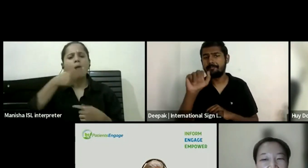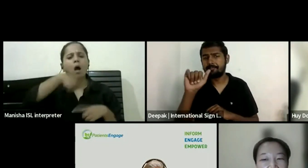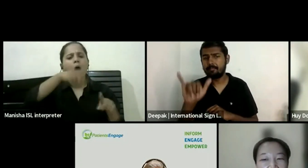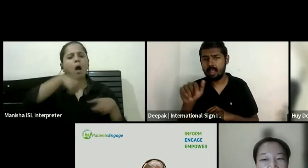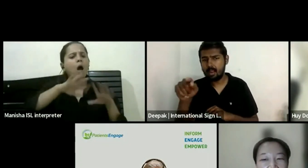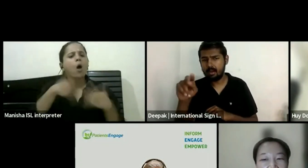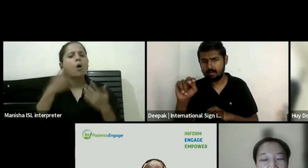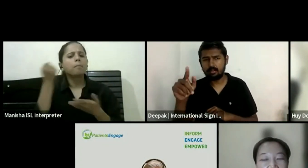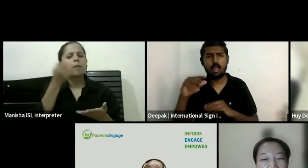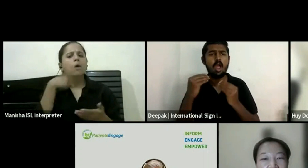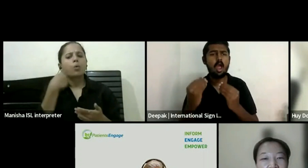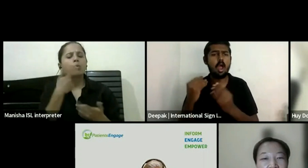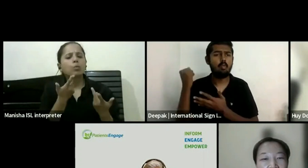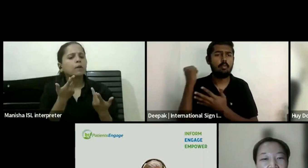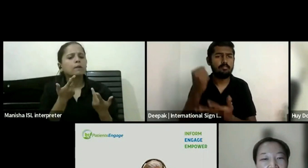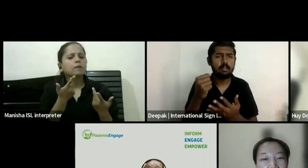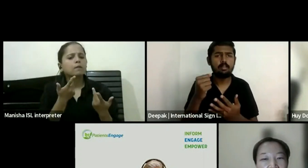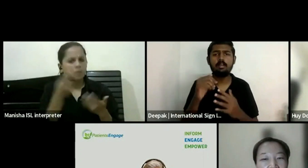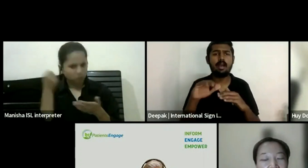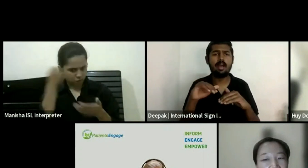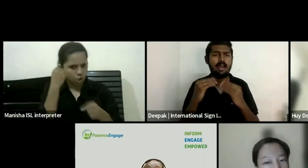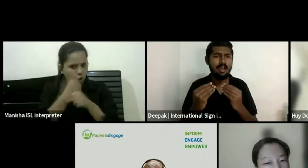available for themselves? Is it funded by the government?